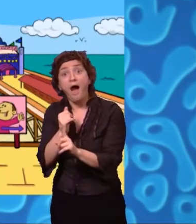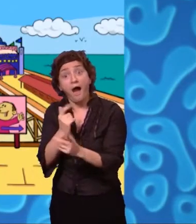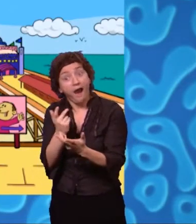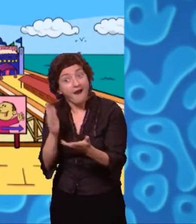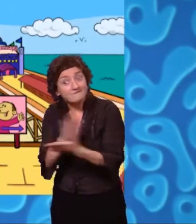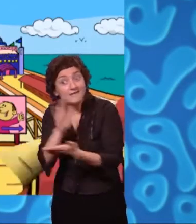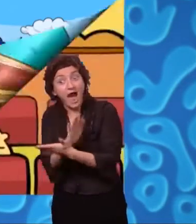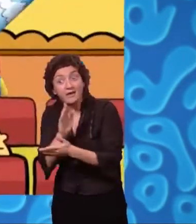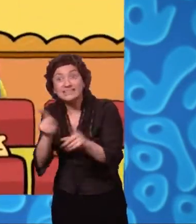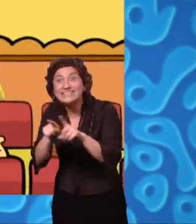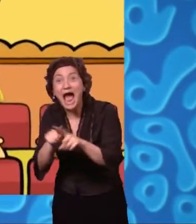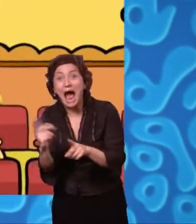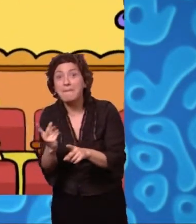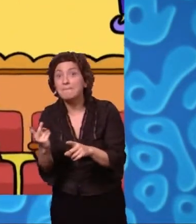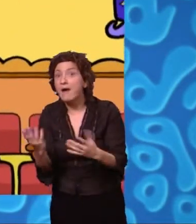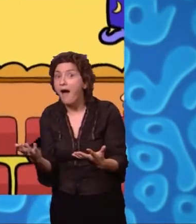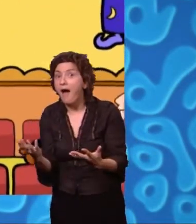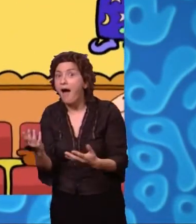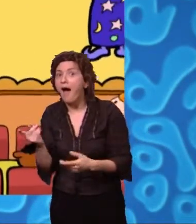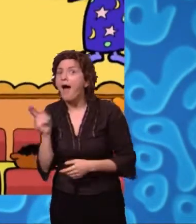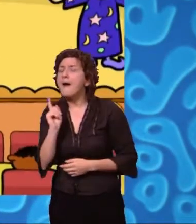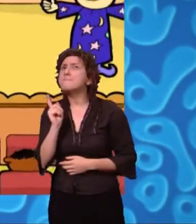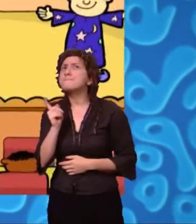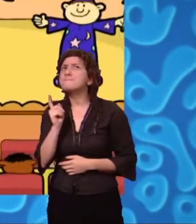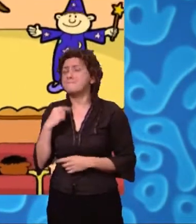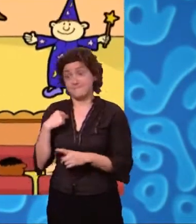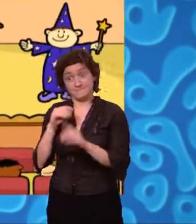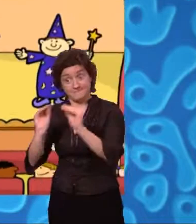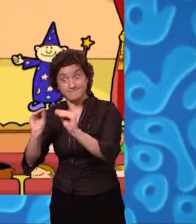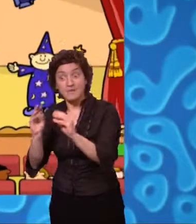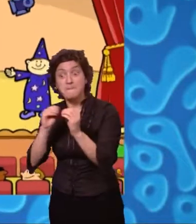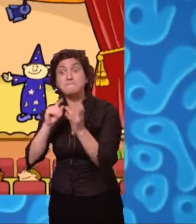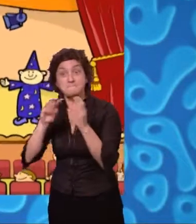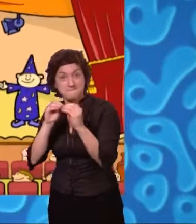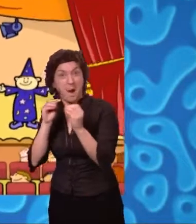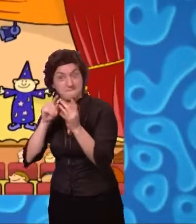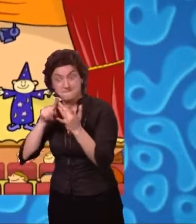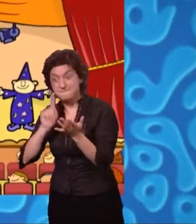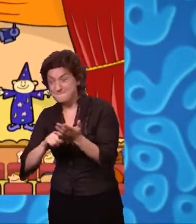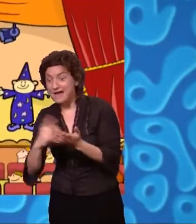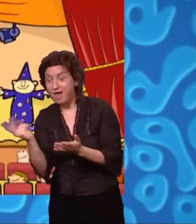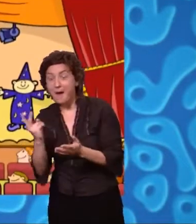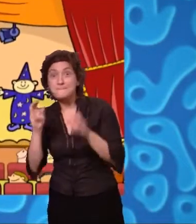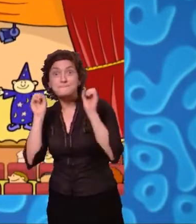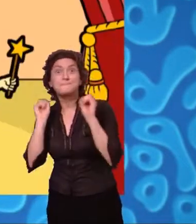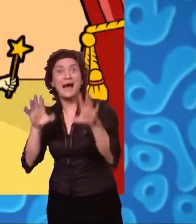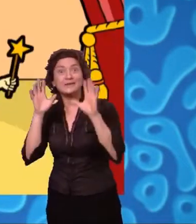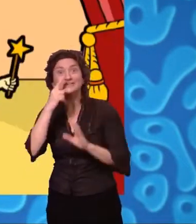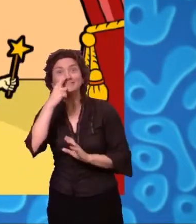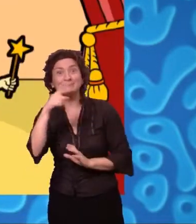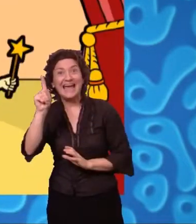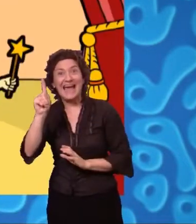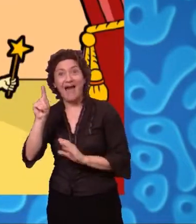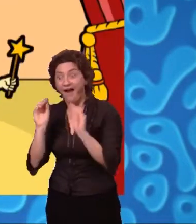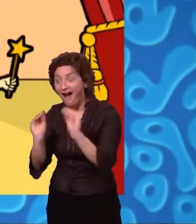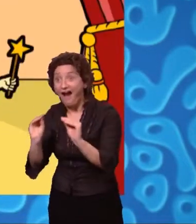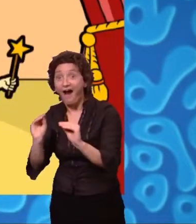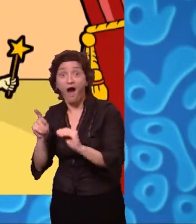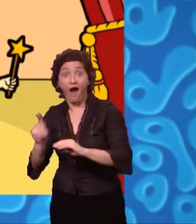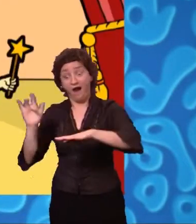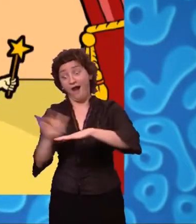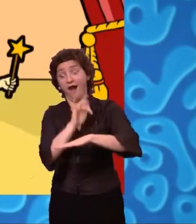magic trick. At the talent contest, there were lots of children doing lots of different things. When it was Bill and Bob's